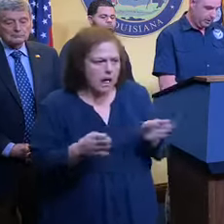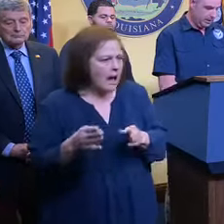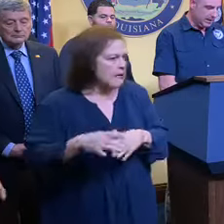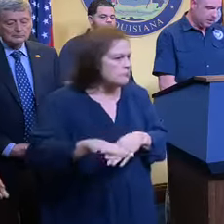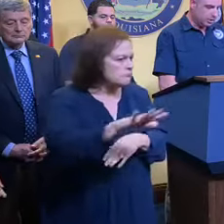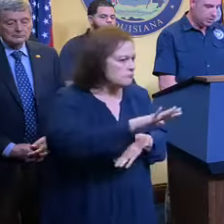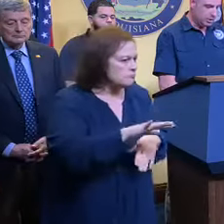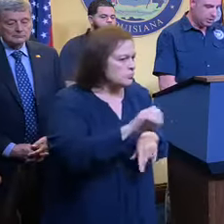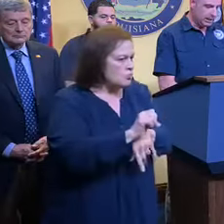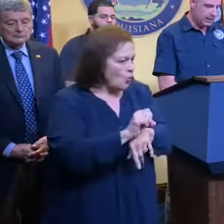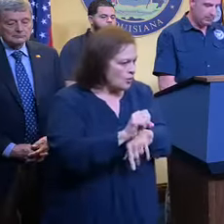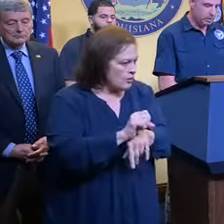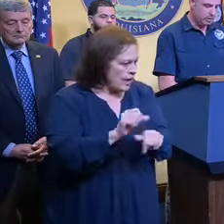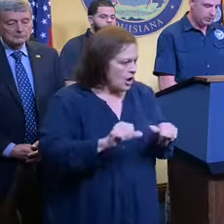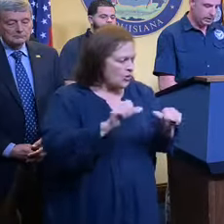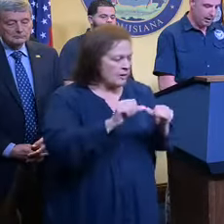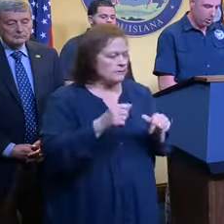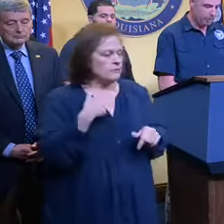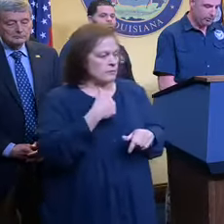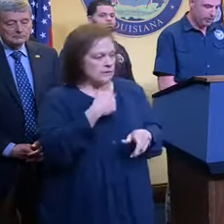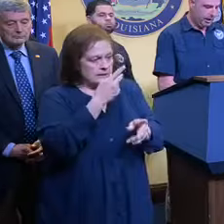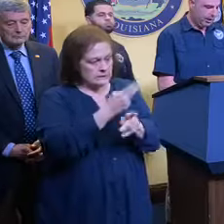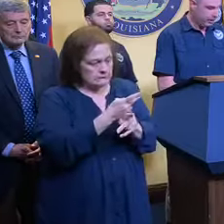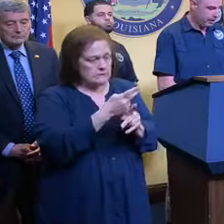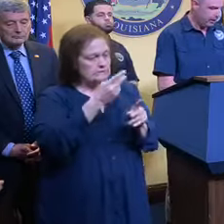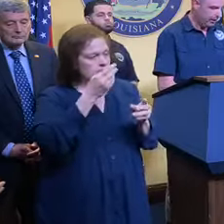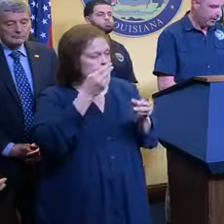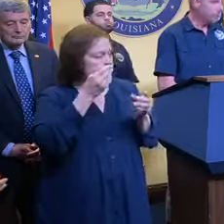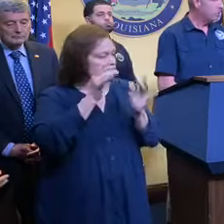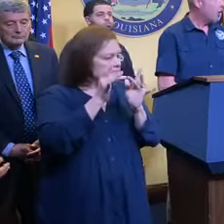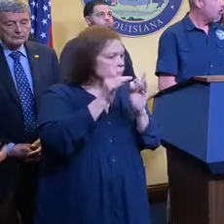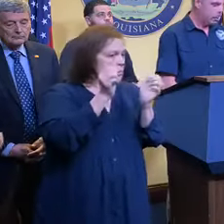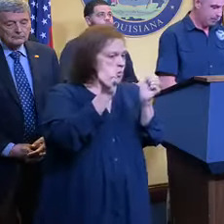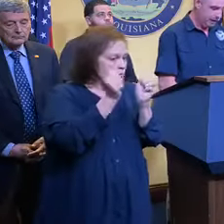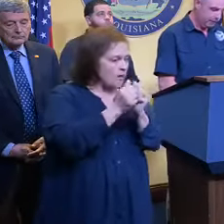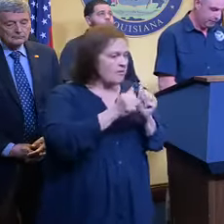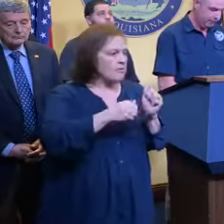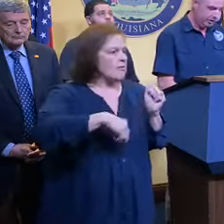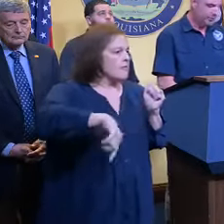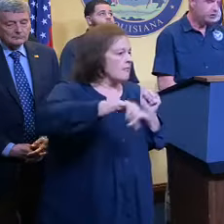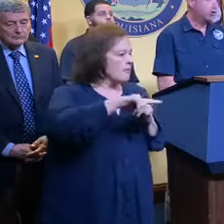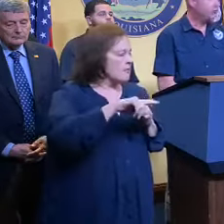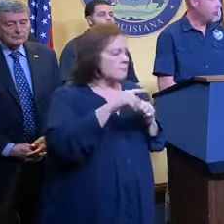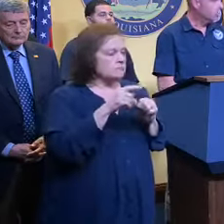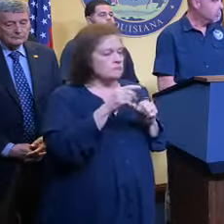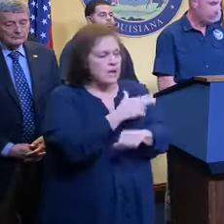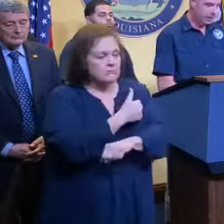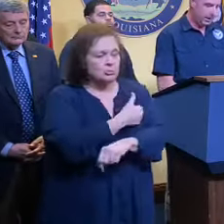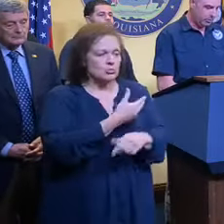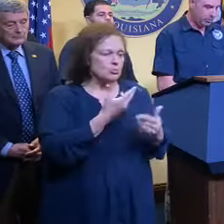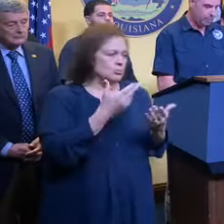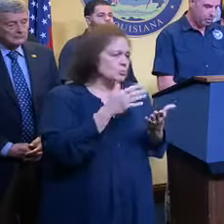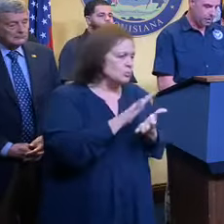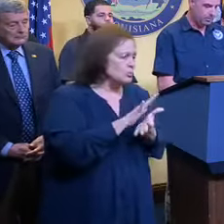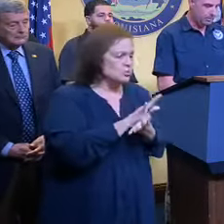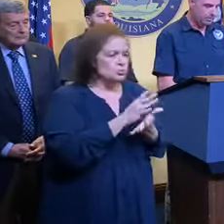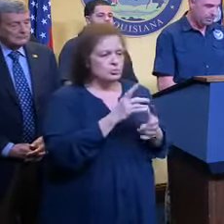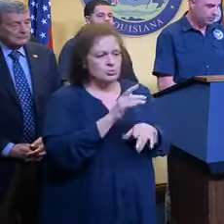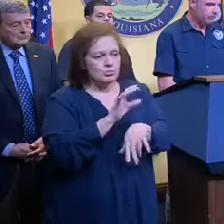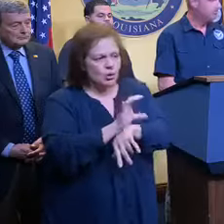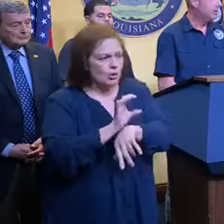As we continue to communicate community stakeholders, healthcare providers, long-term care facilities, schools, houses of